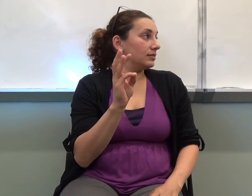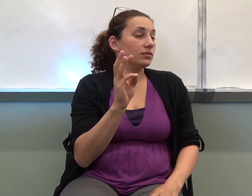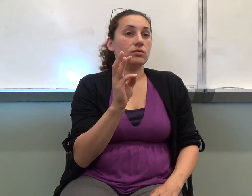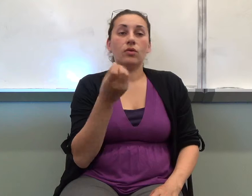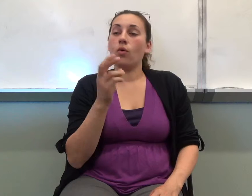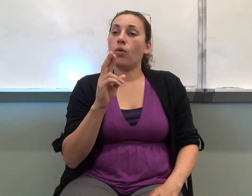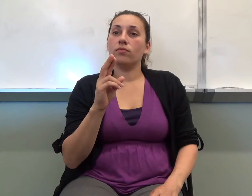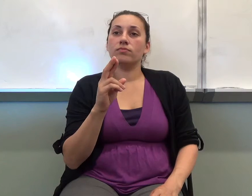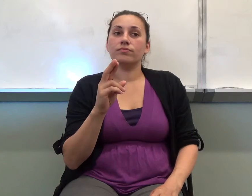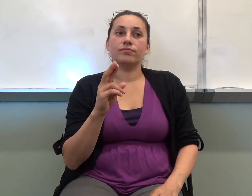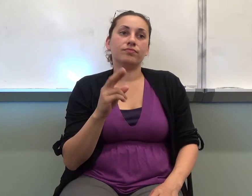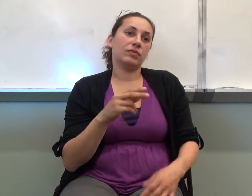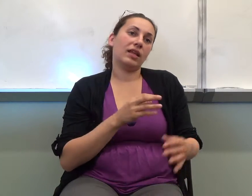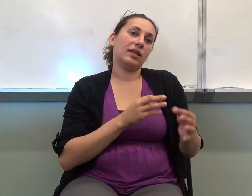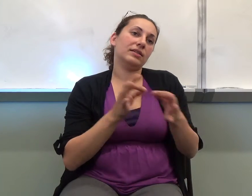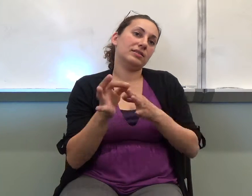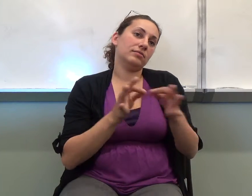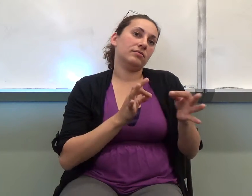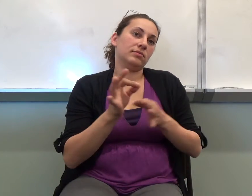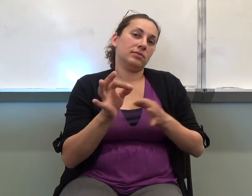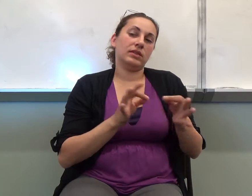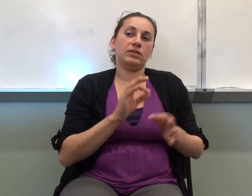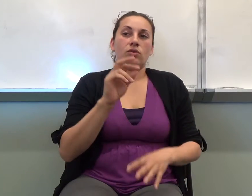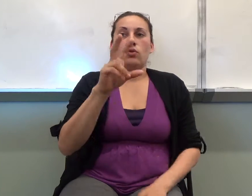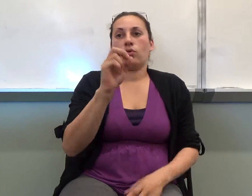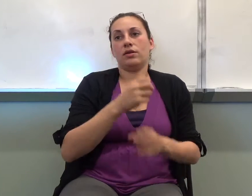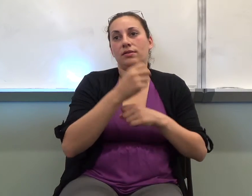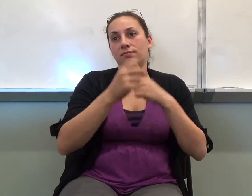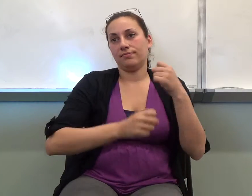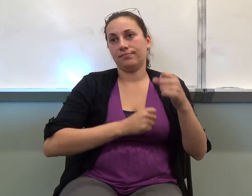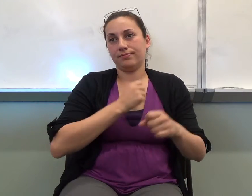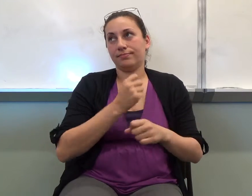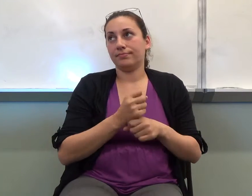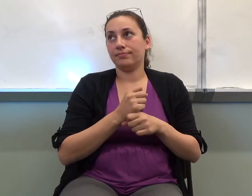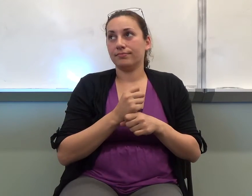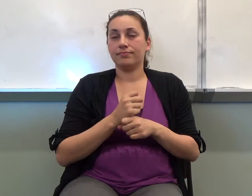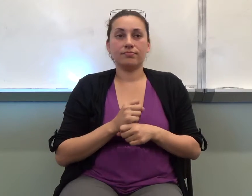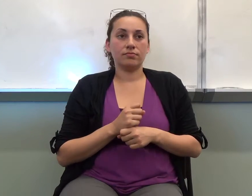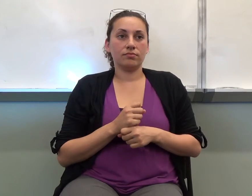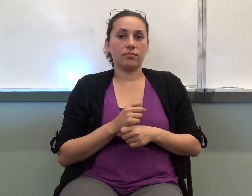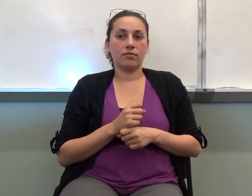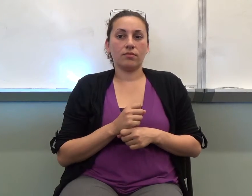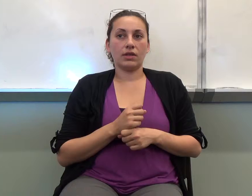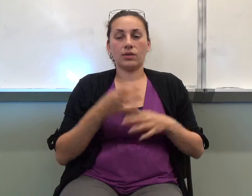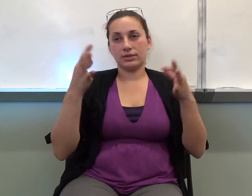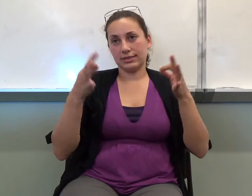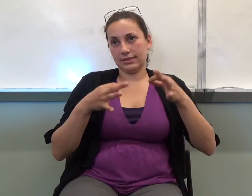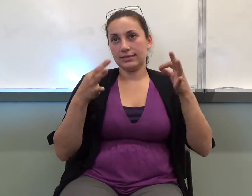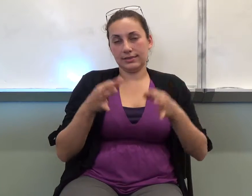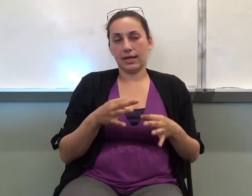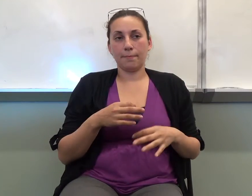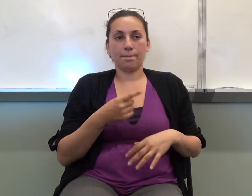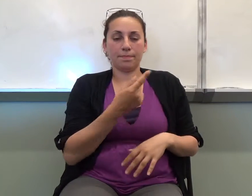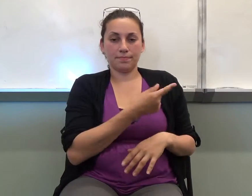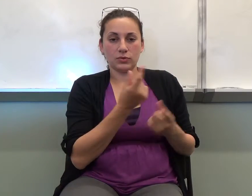years. That'll do it. So that's what they chose to do for their class intervals. And they look like that: